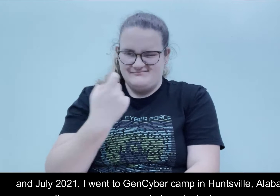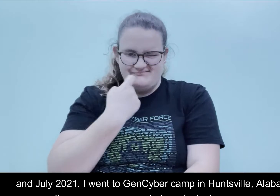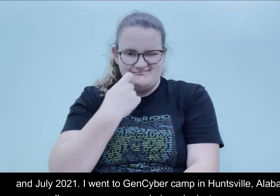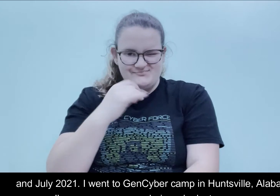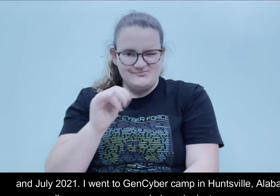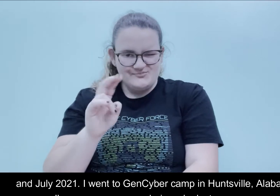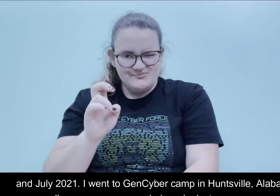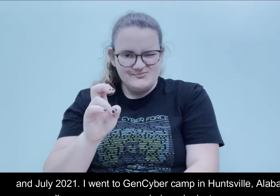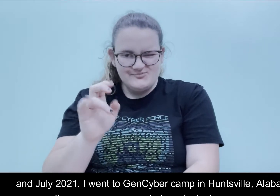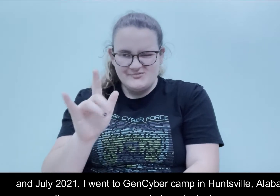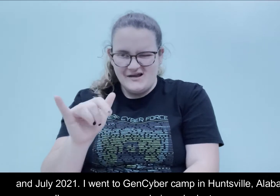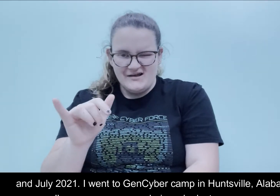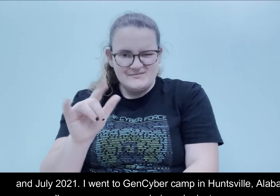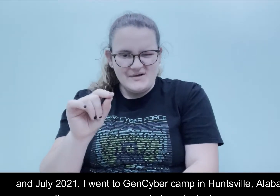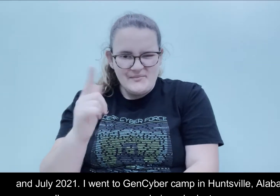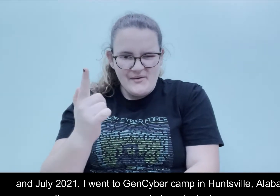Alabama, Huntsville.